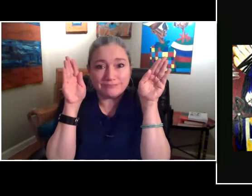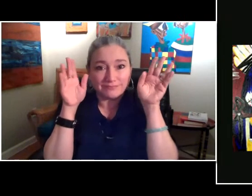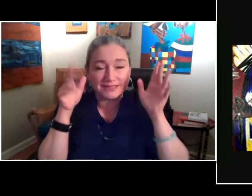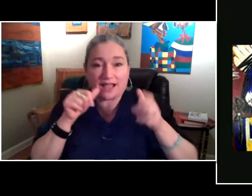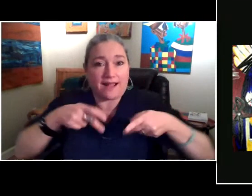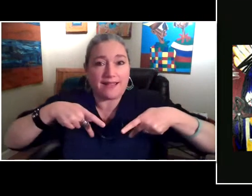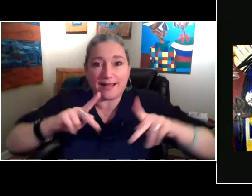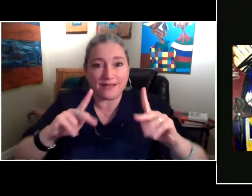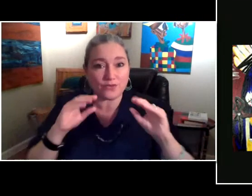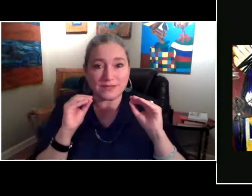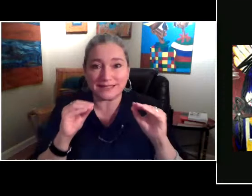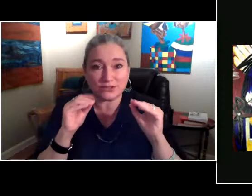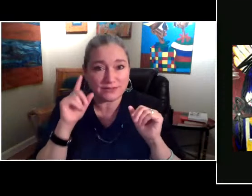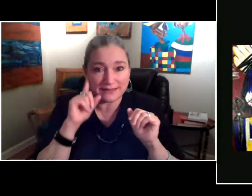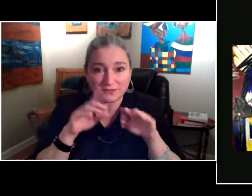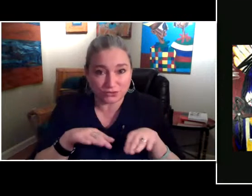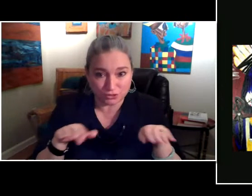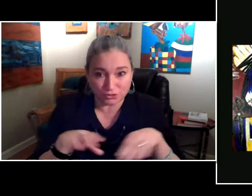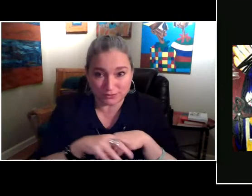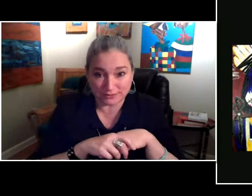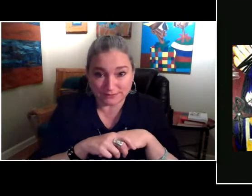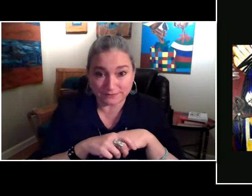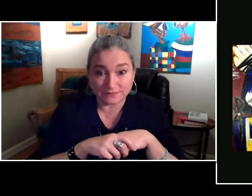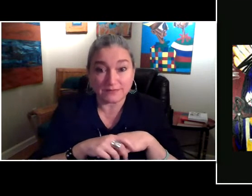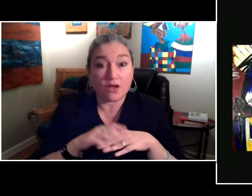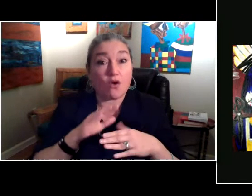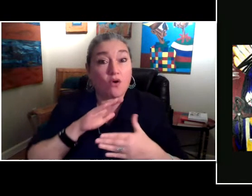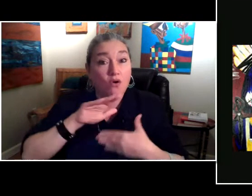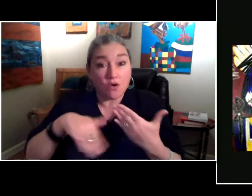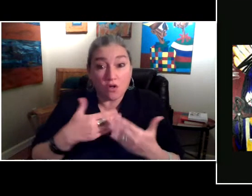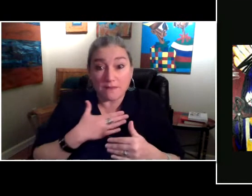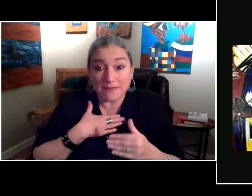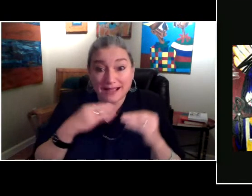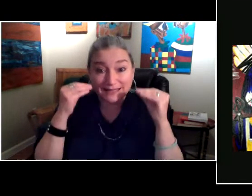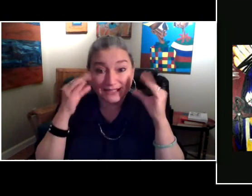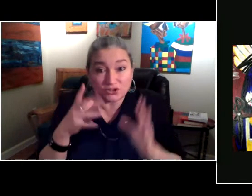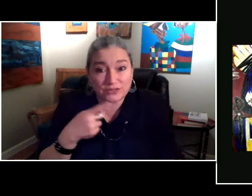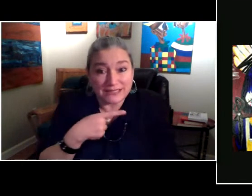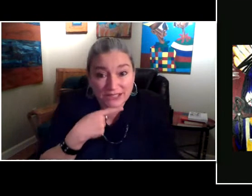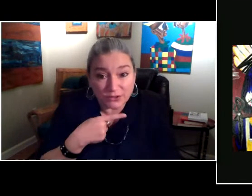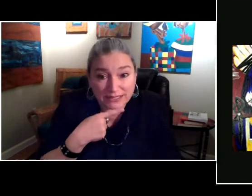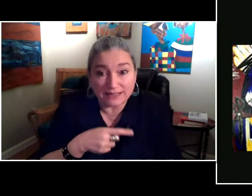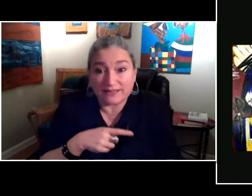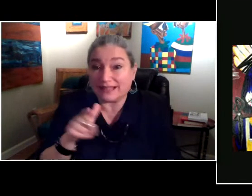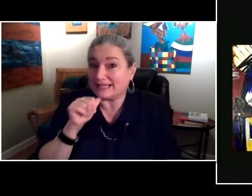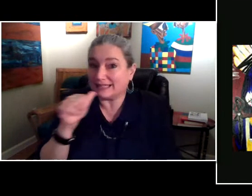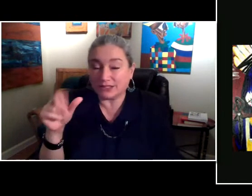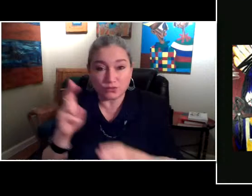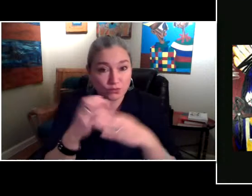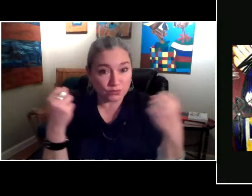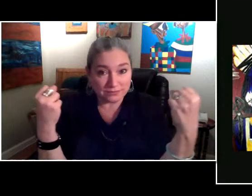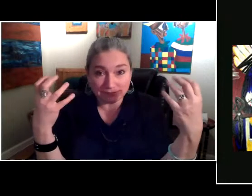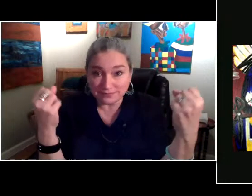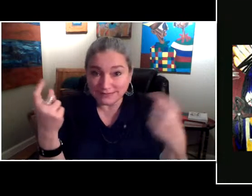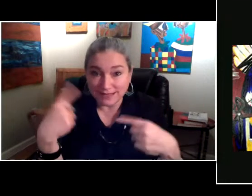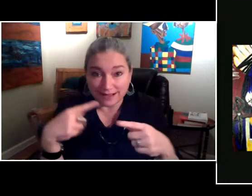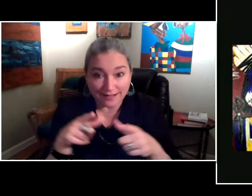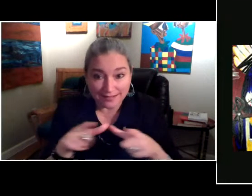So you see that those two yellow hands are bound, that they're not allowed to teach and